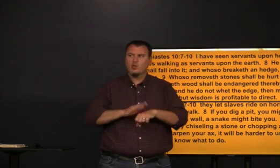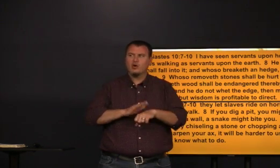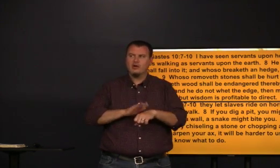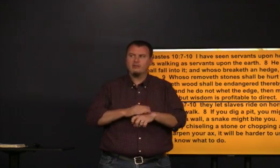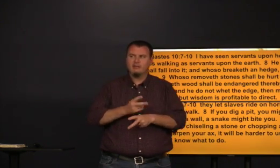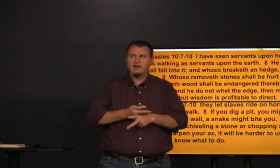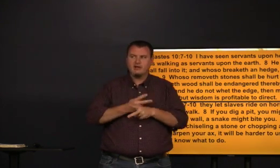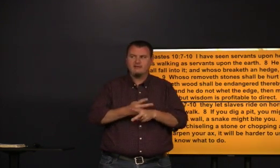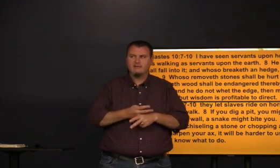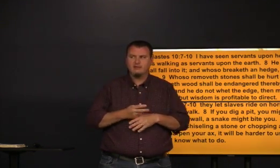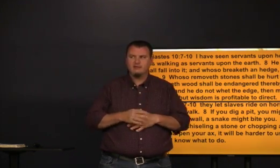Warning, be careful.